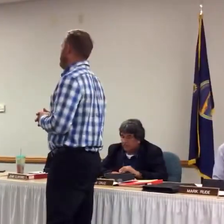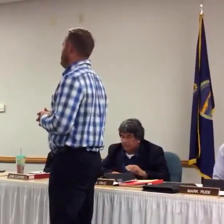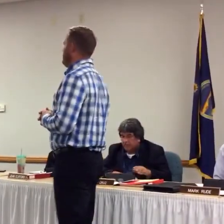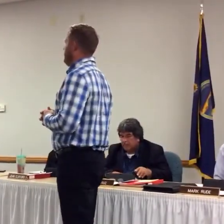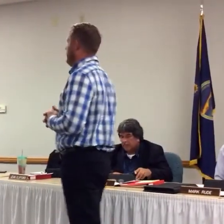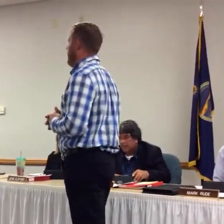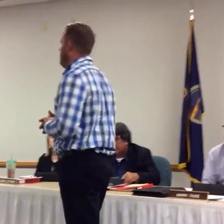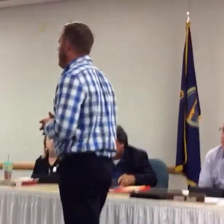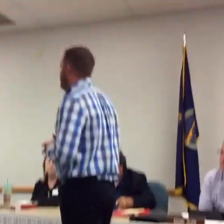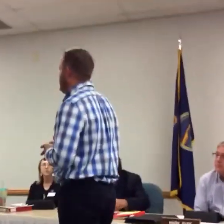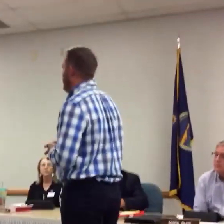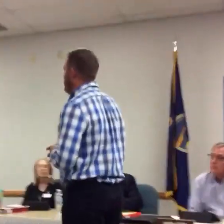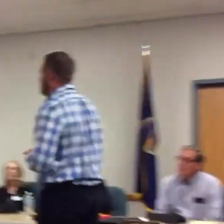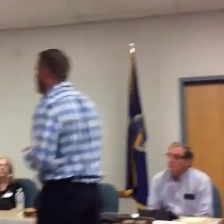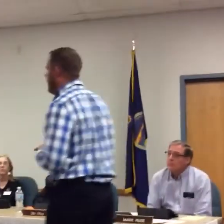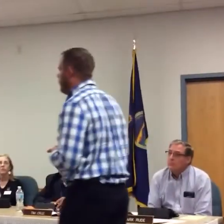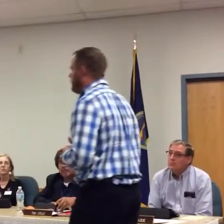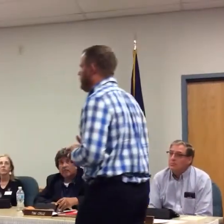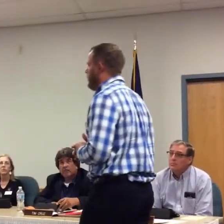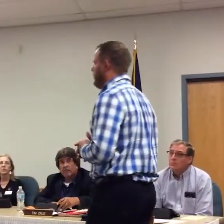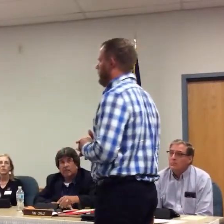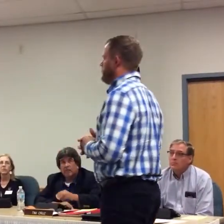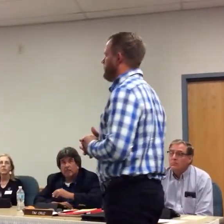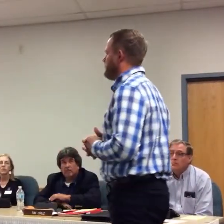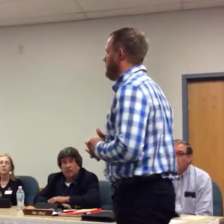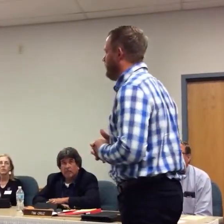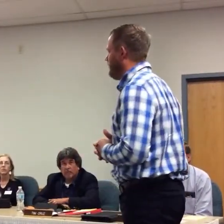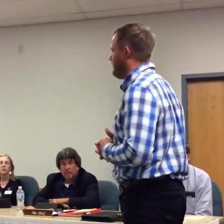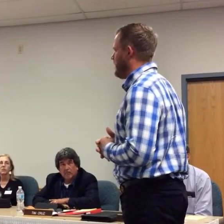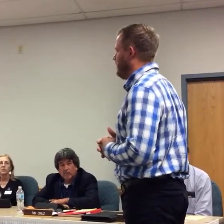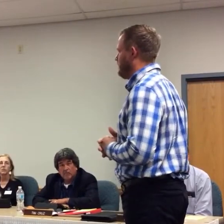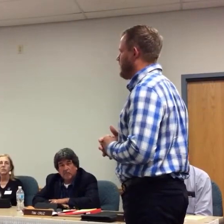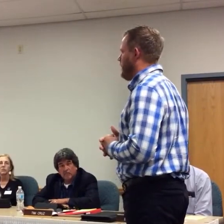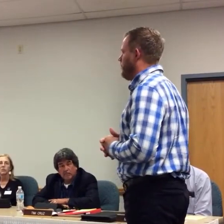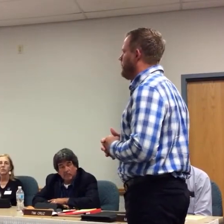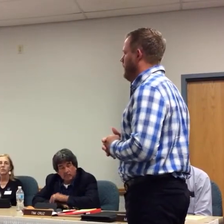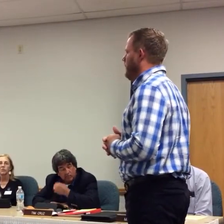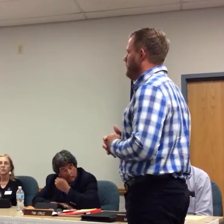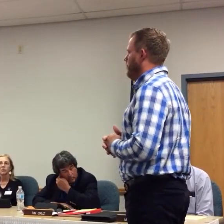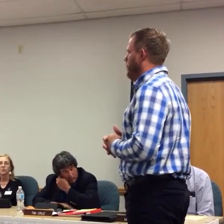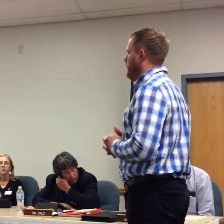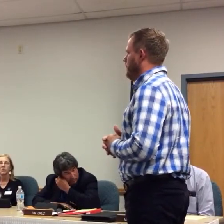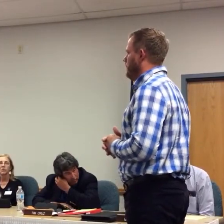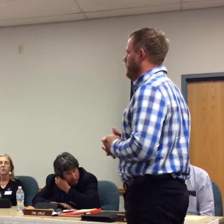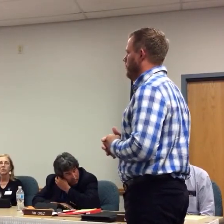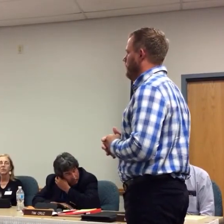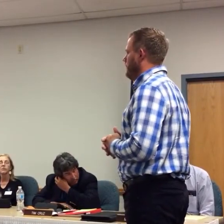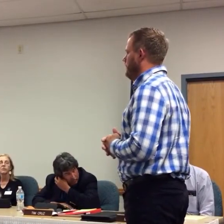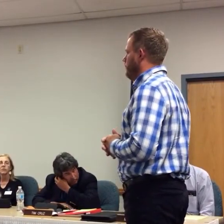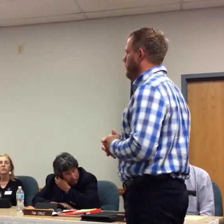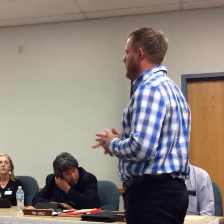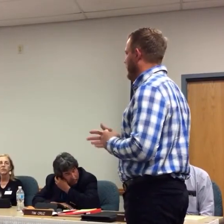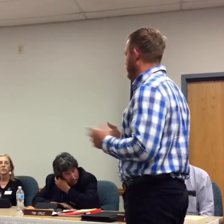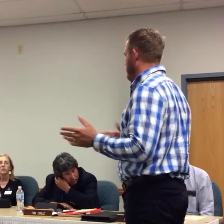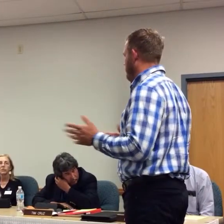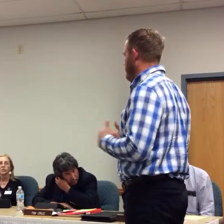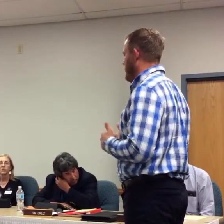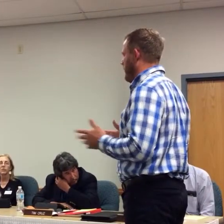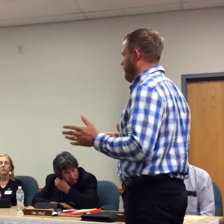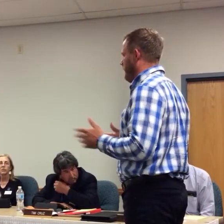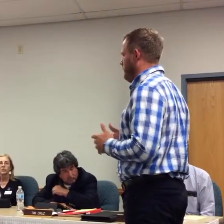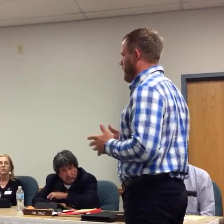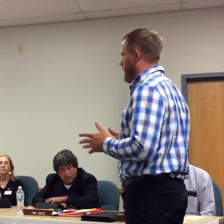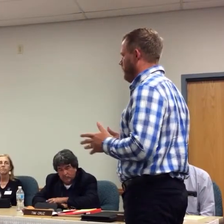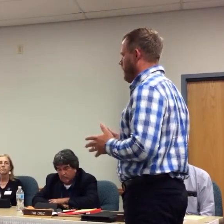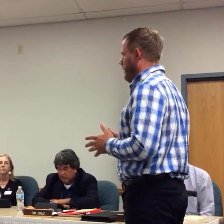Yeah, I'm not that good at Skyward, but I'm sure somebody is that good at Skyward to where we could kind of separate